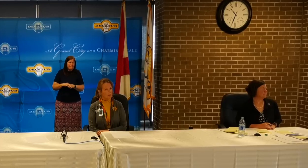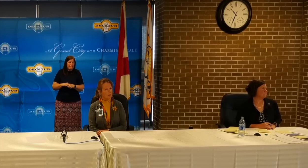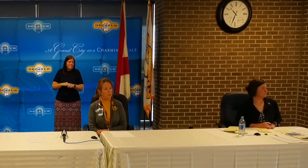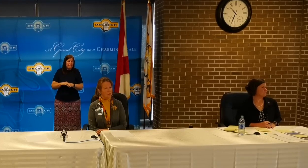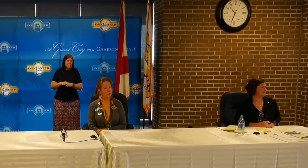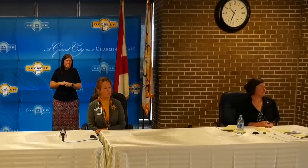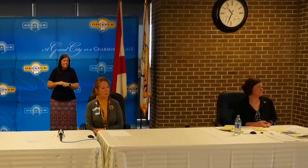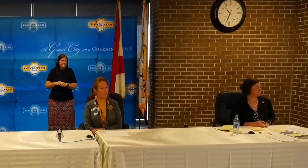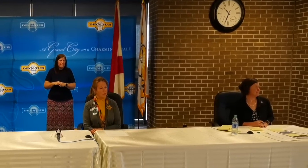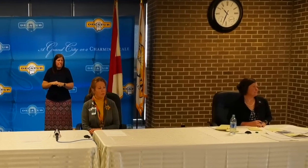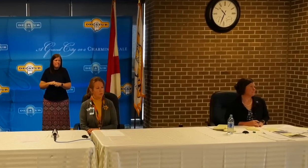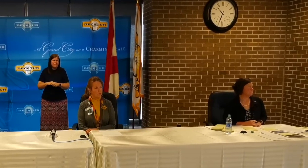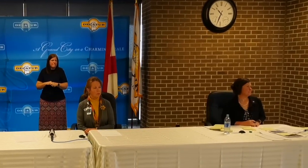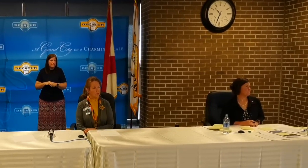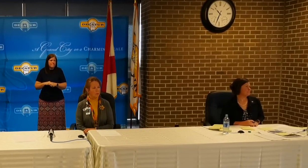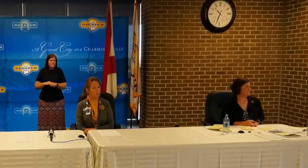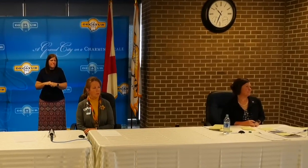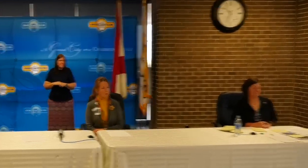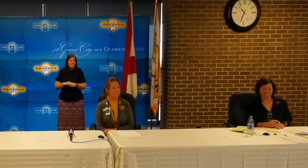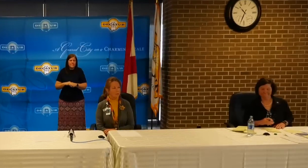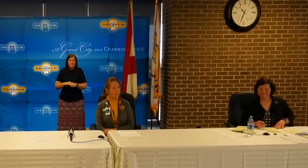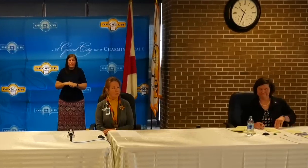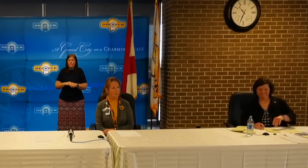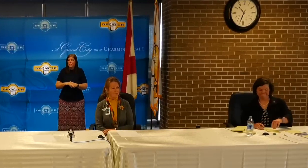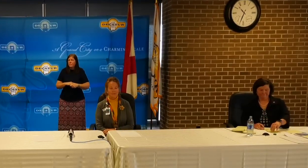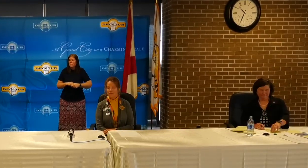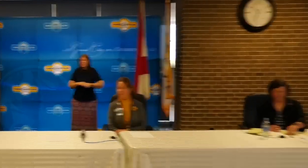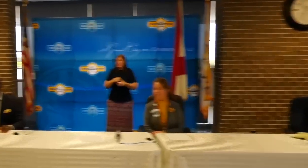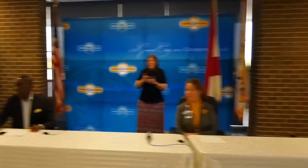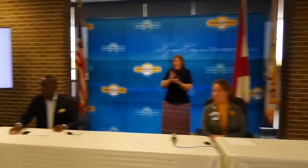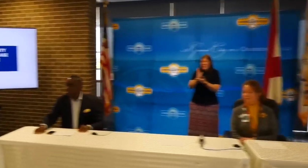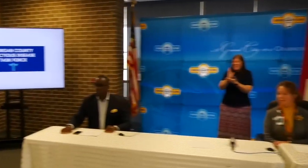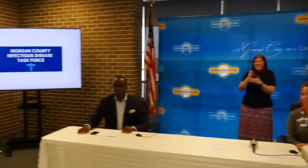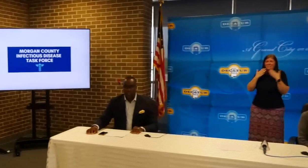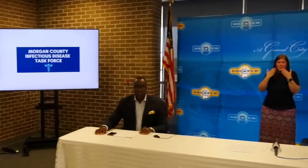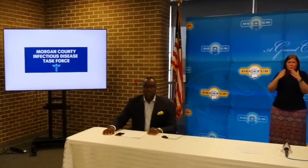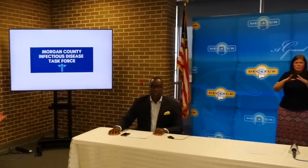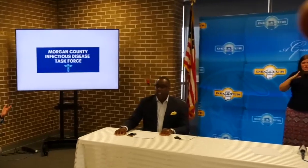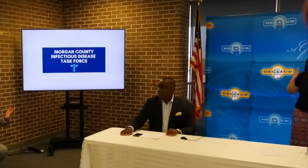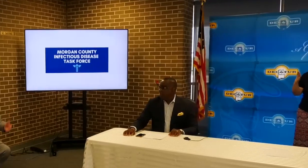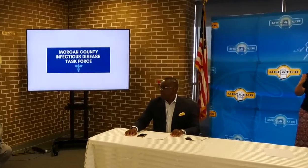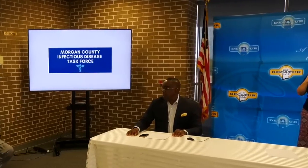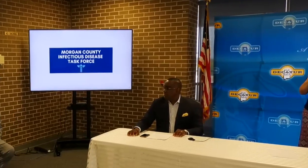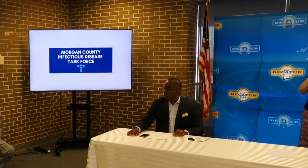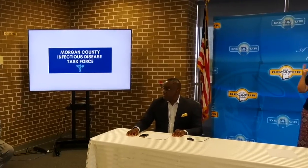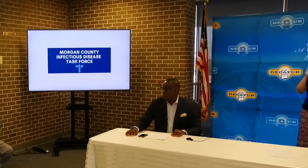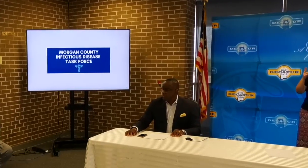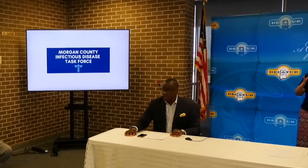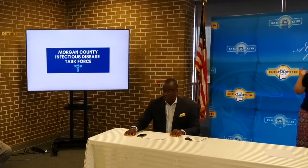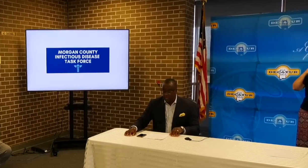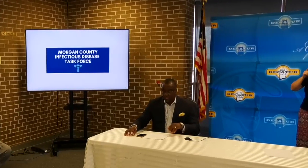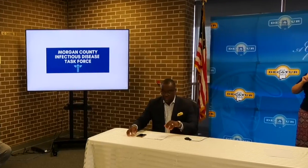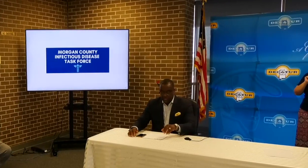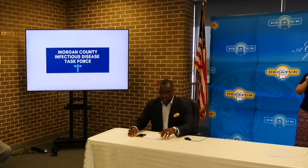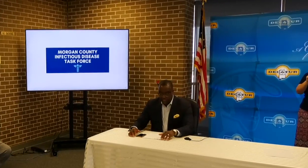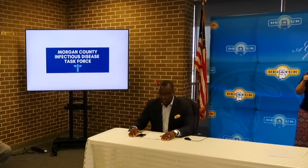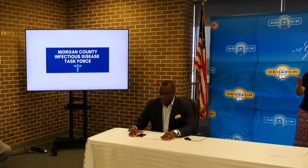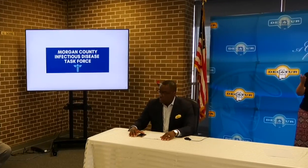no, I don't. Go back to one, or? Okay, well, thank you so much. Thank you to our guests for attending today. Thank you,